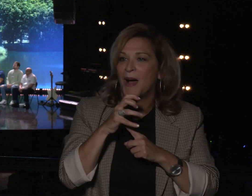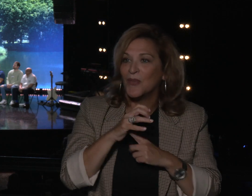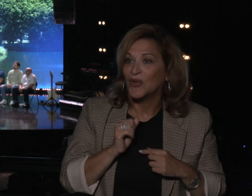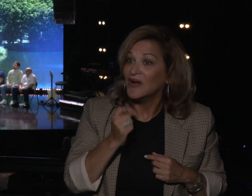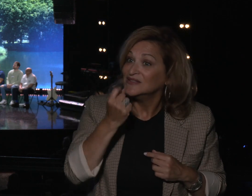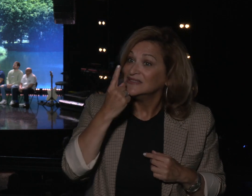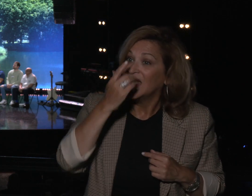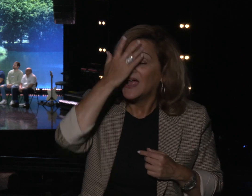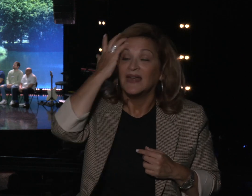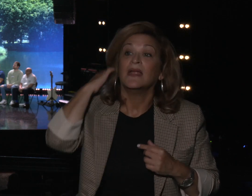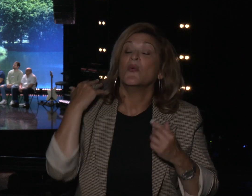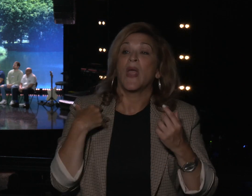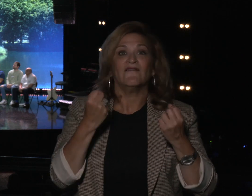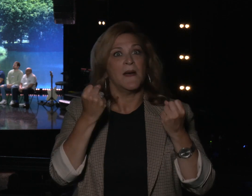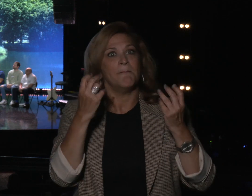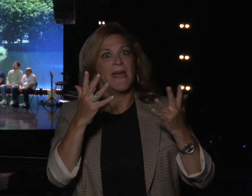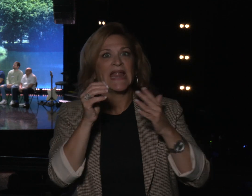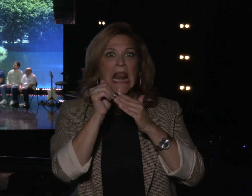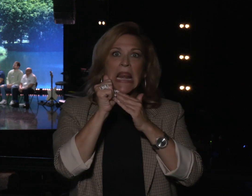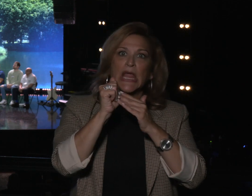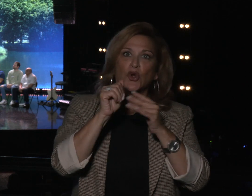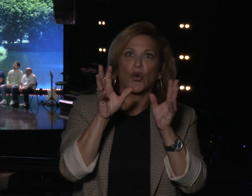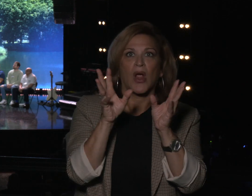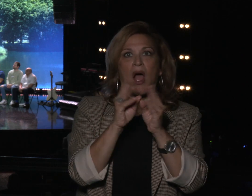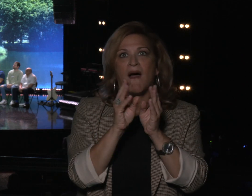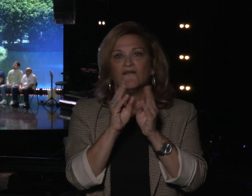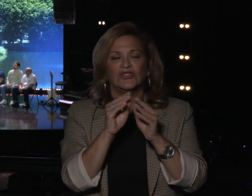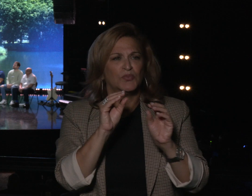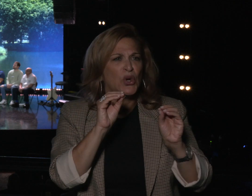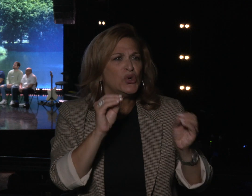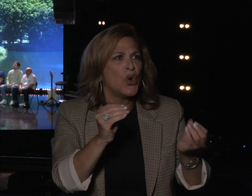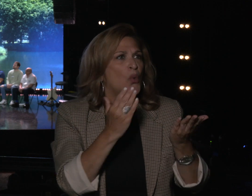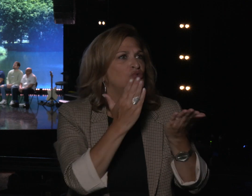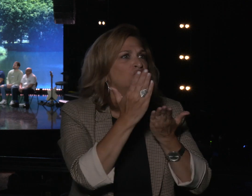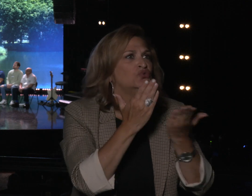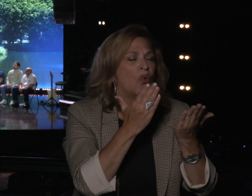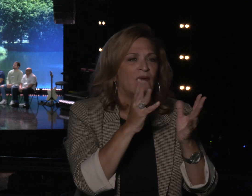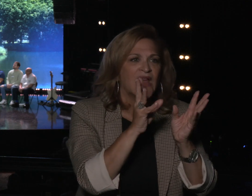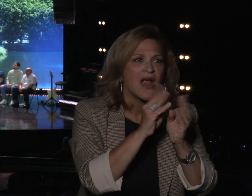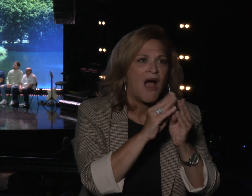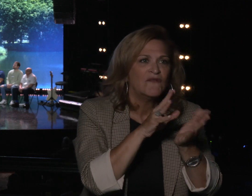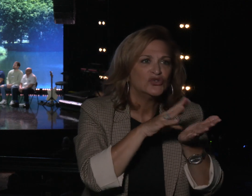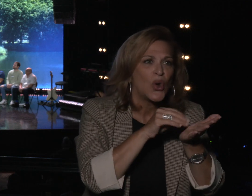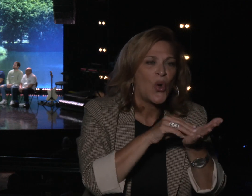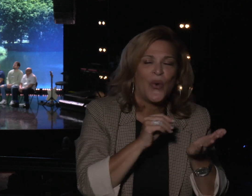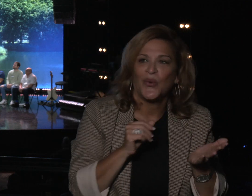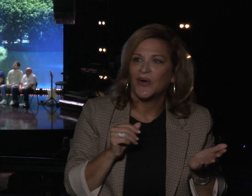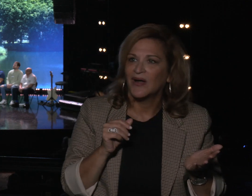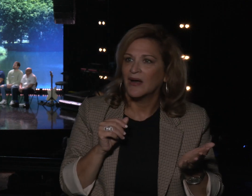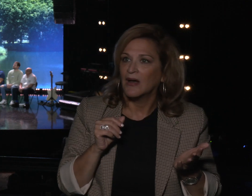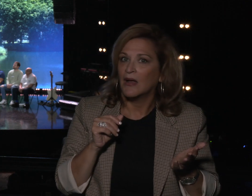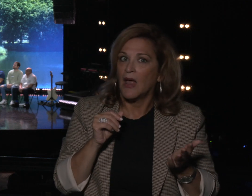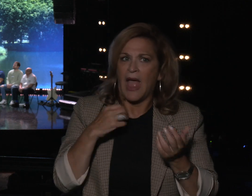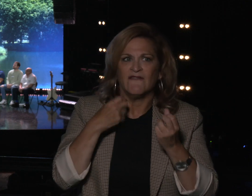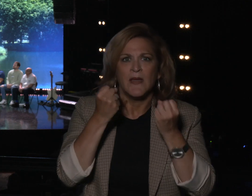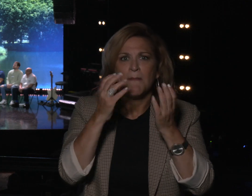following conferences. We have so many self-help books, but we don't have help other books.